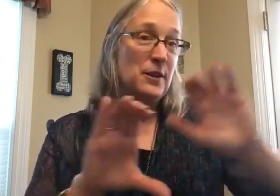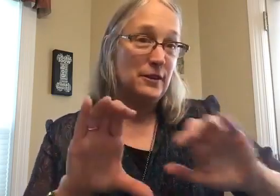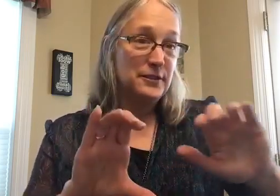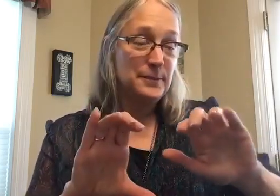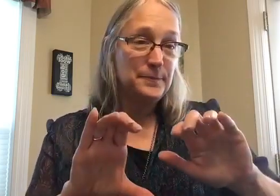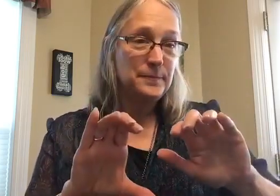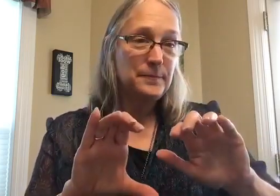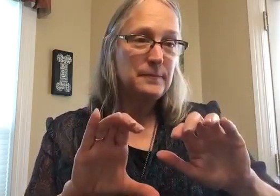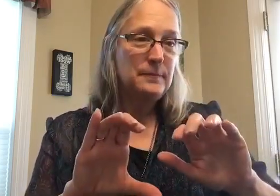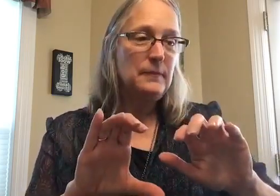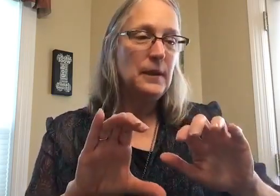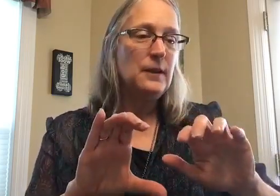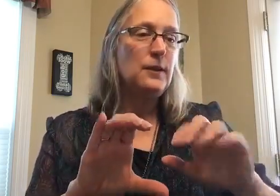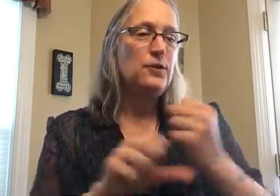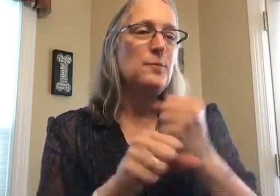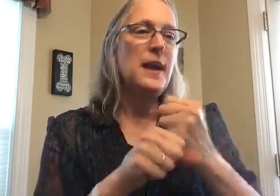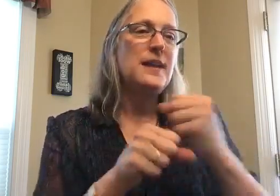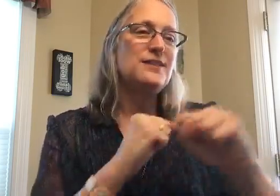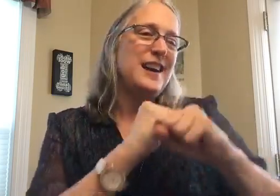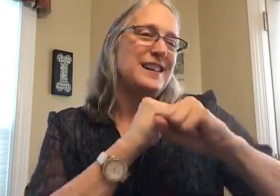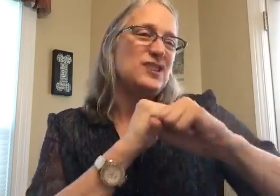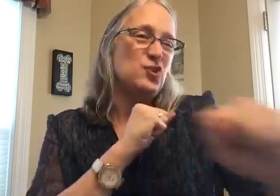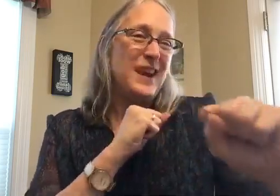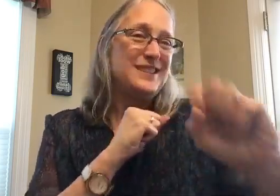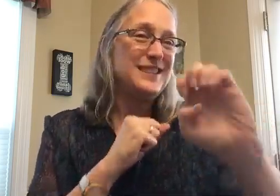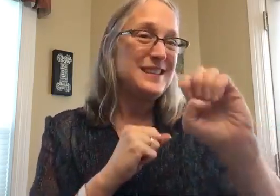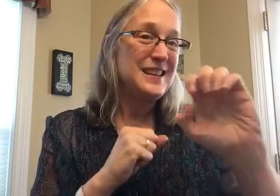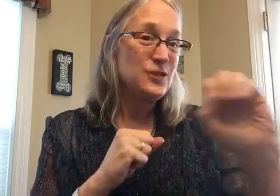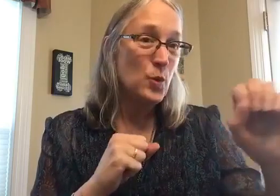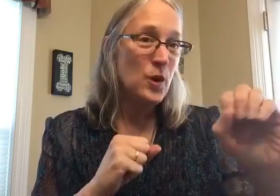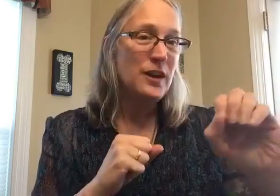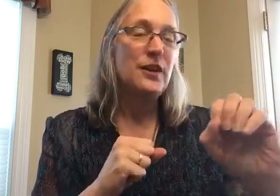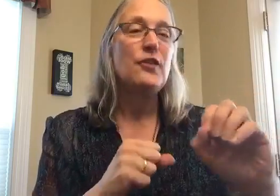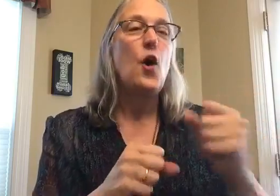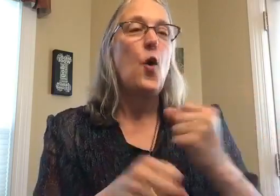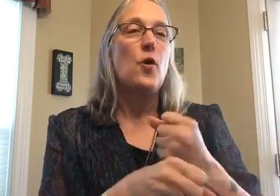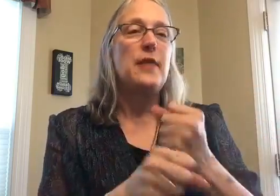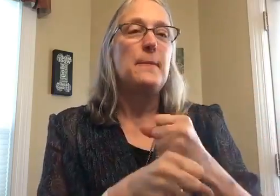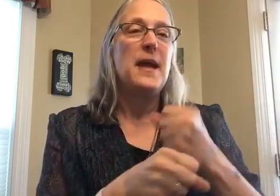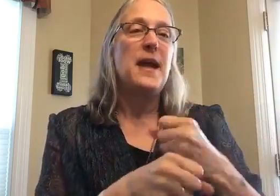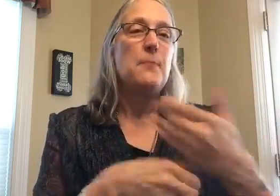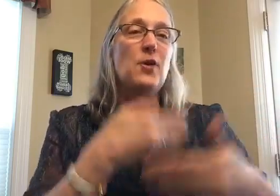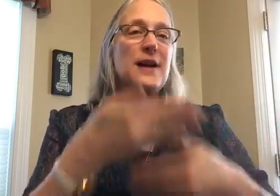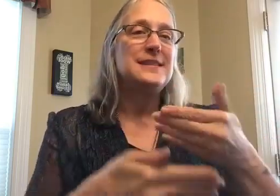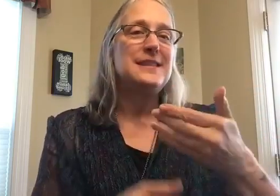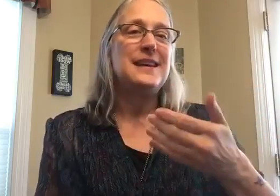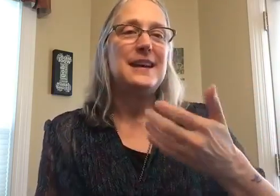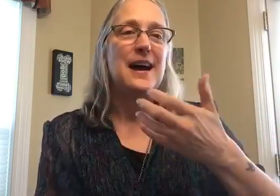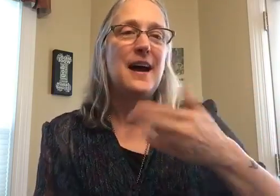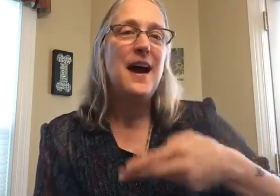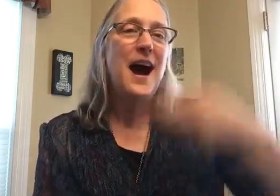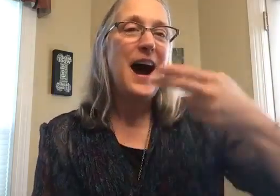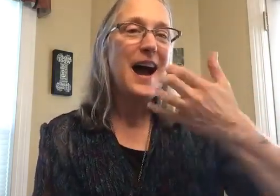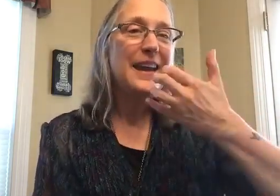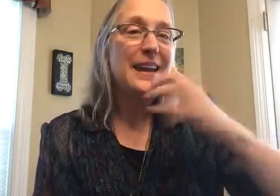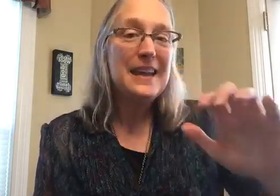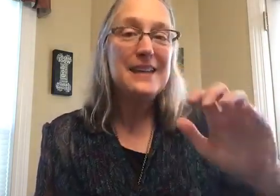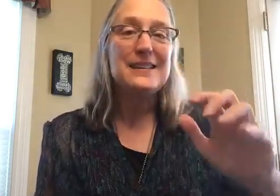chemicals to kind of stretch the essential oils, or they may process it at a high heat to